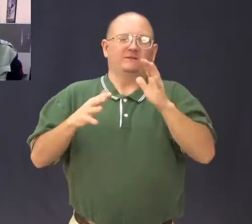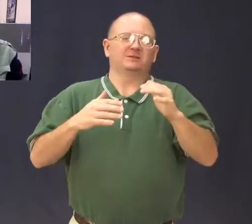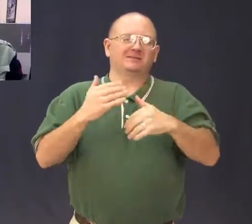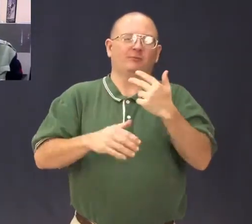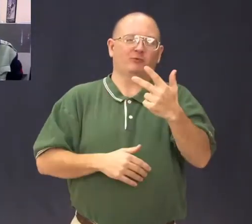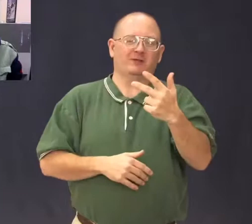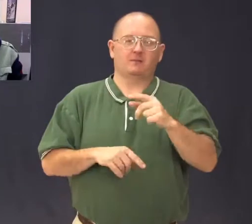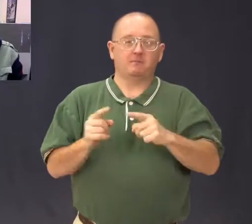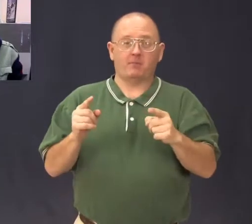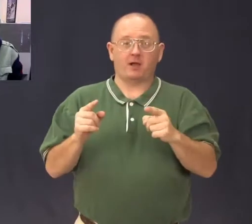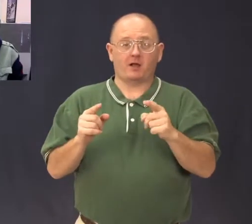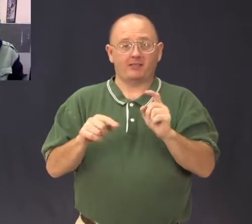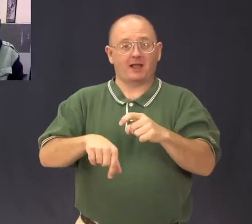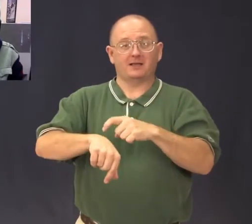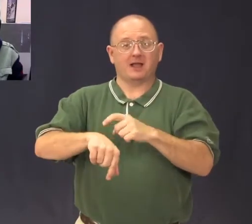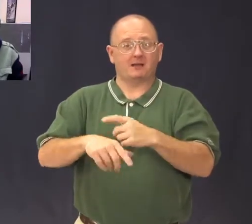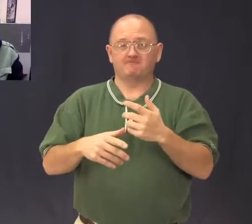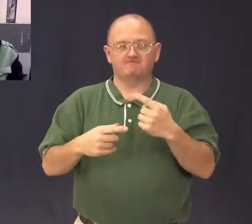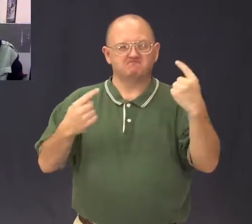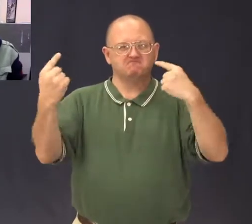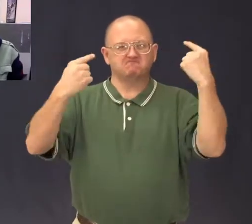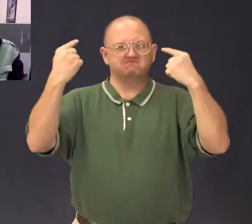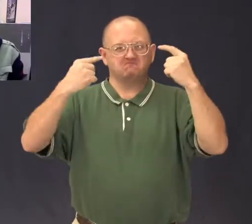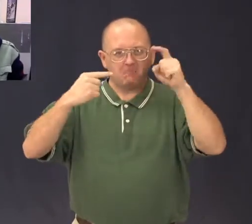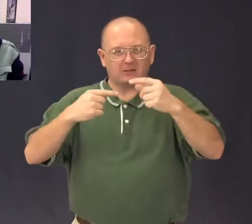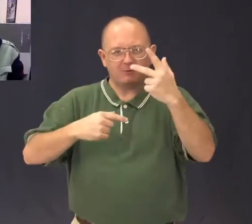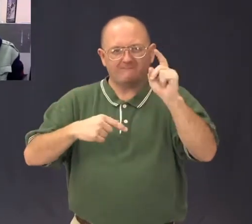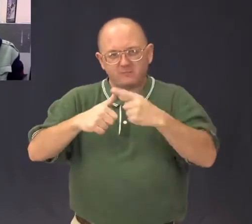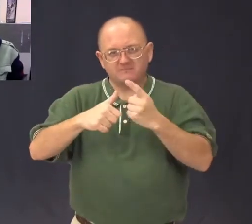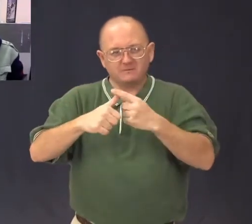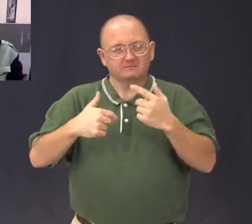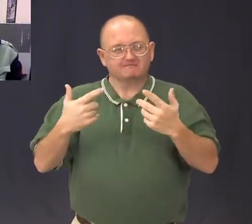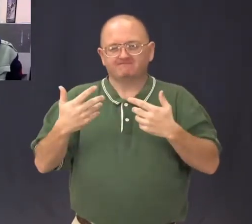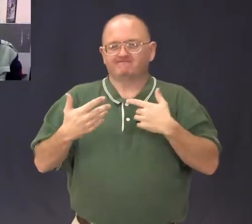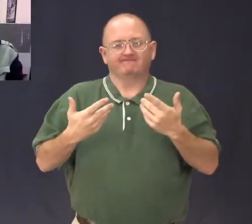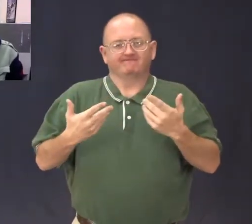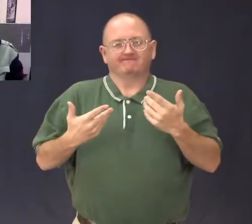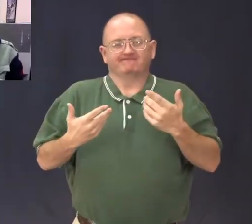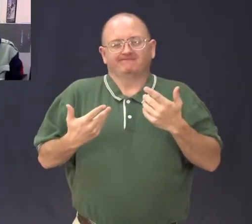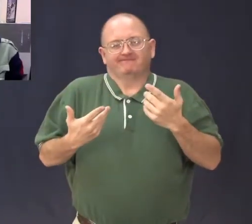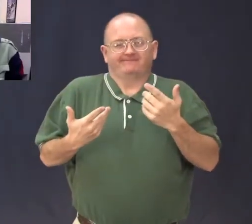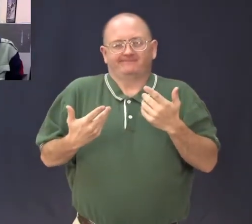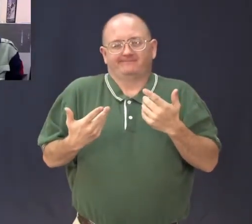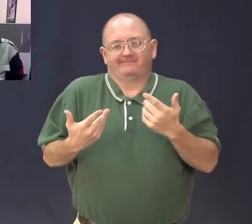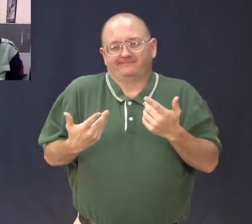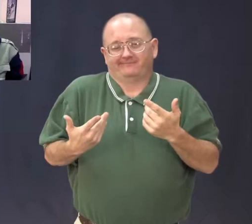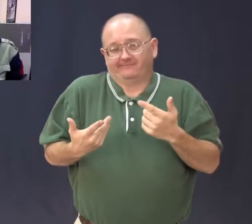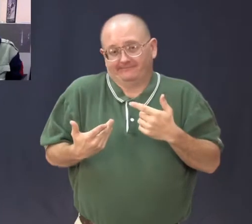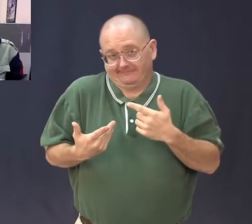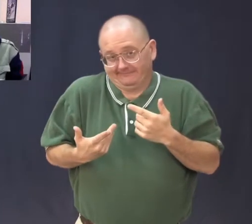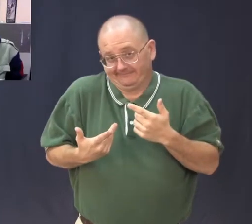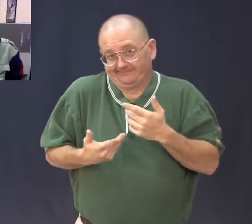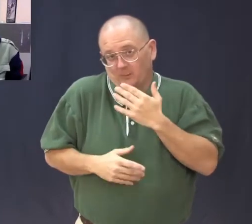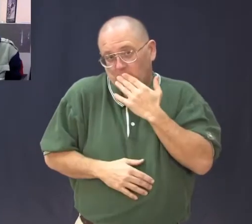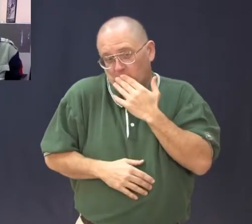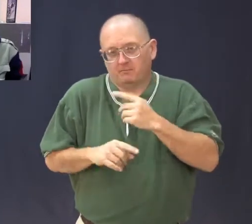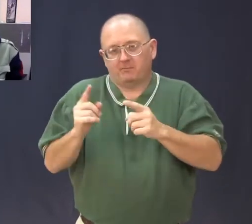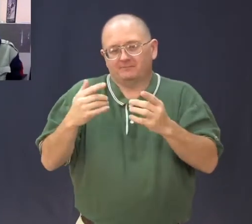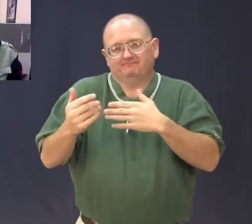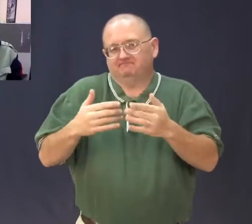sort of able to understand the concept of giving my life up to God. But at the time, I just didn't get it. So